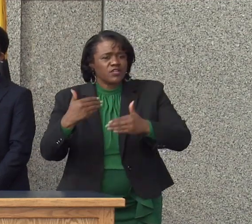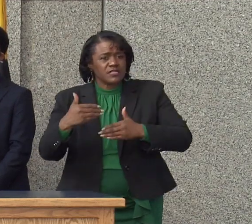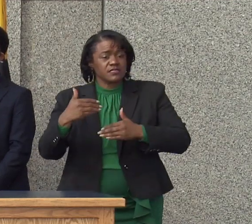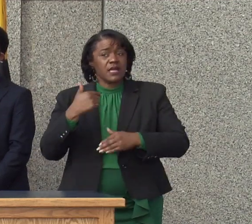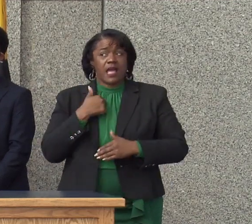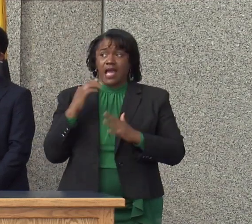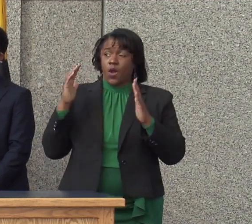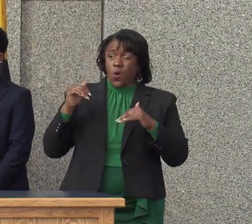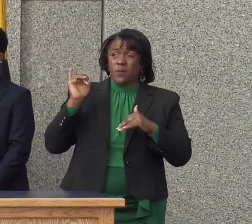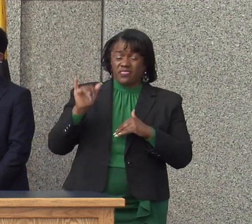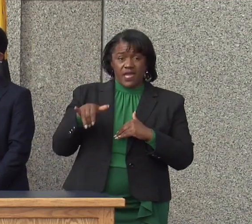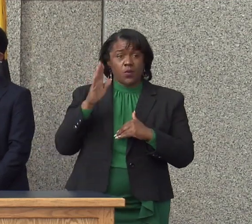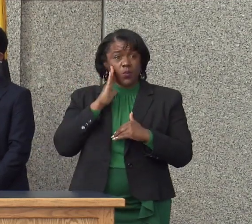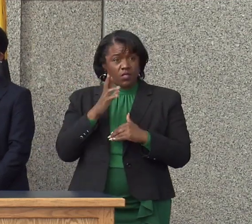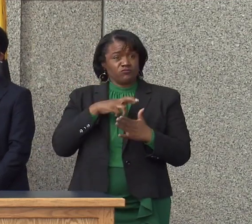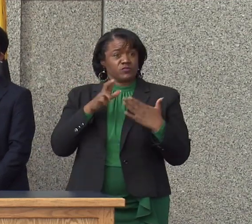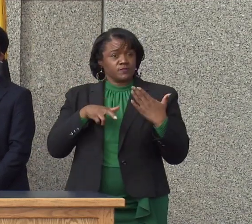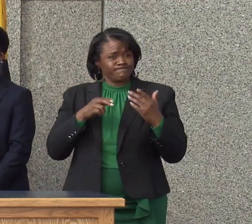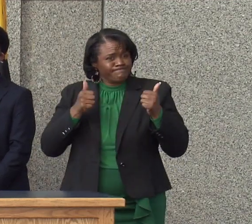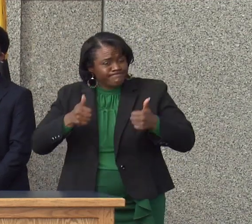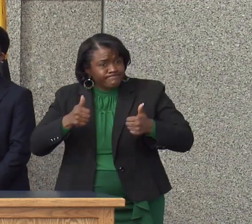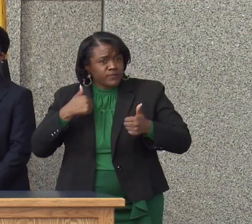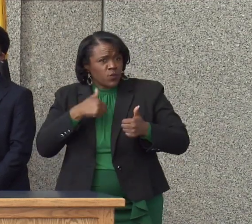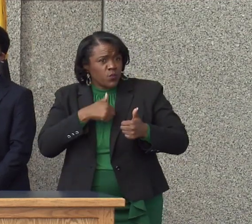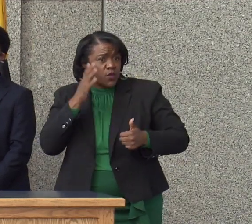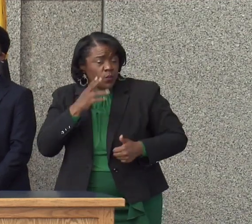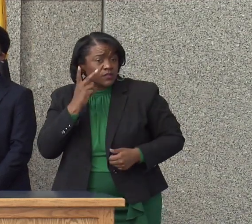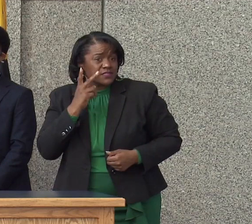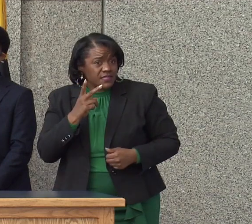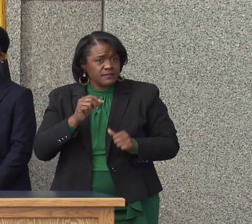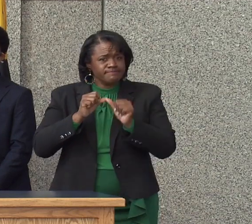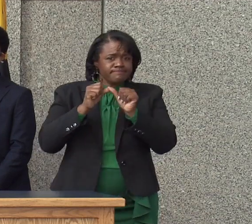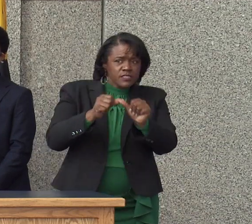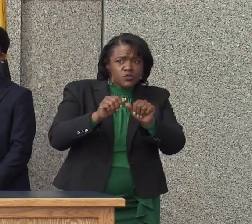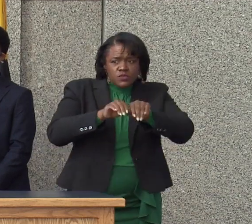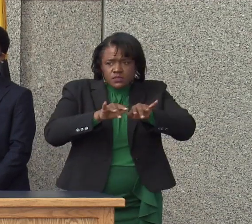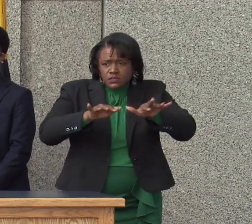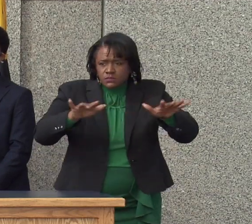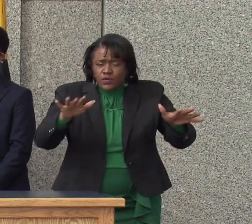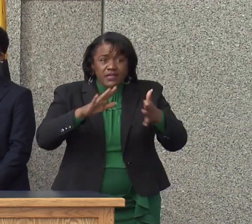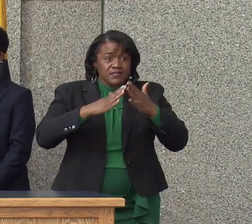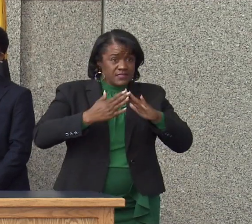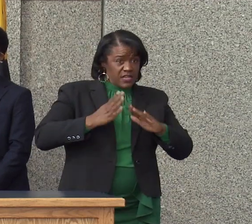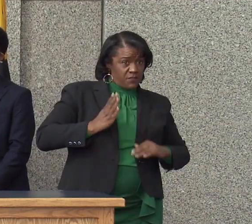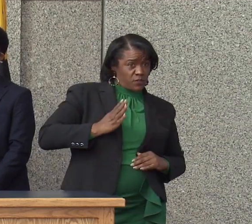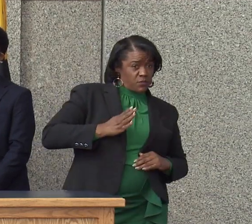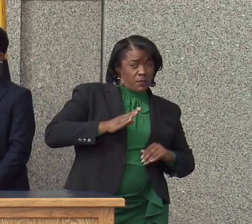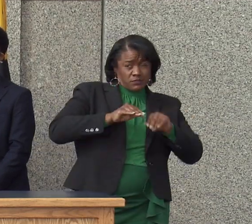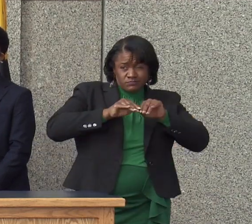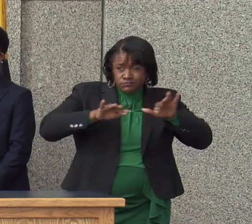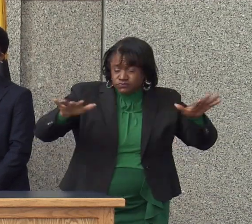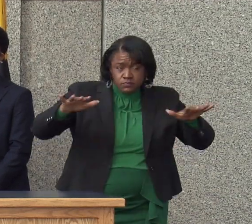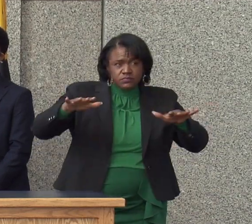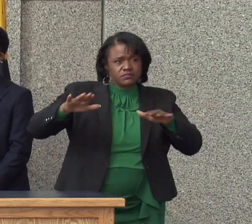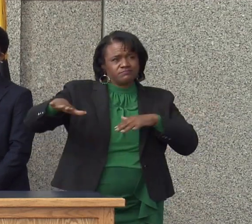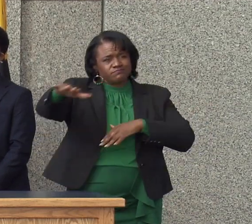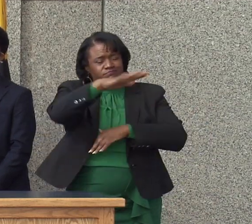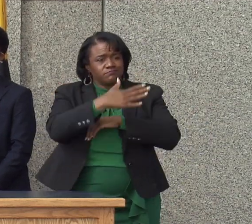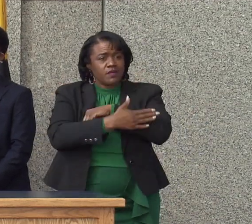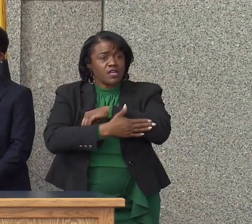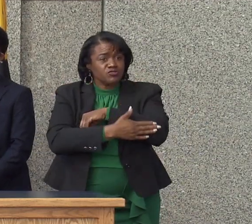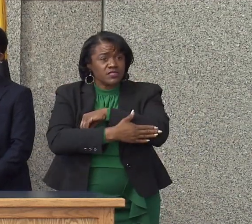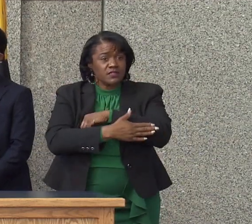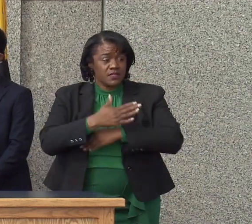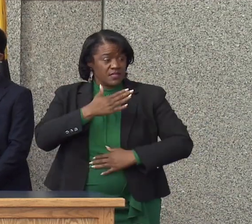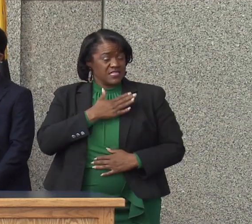that it pays well results, where we see that this continues to spread, not just in the city of Baltimore, but throughout this country. So again, as my